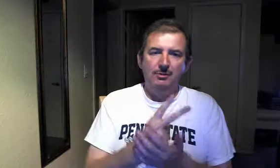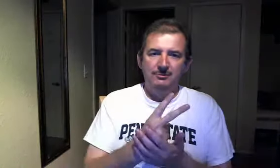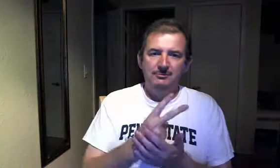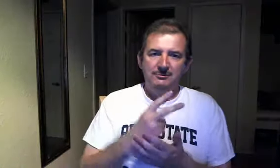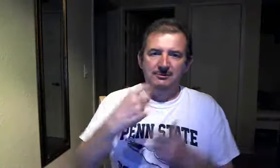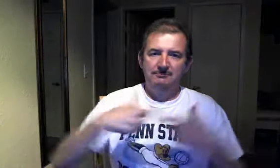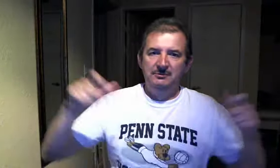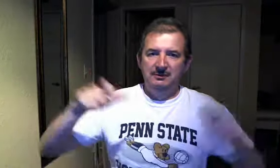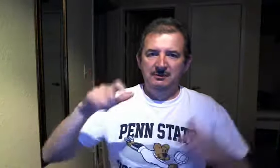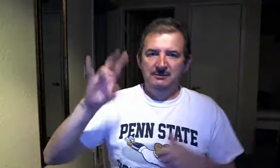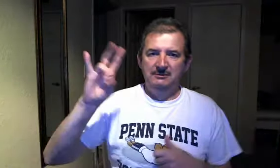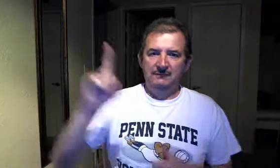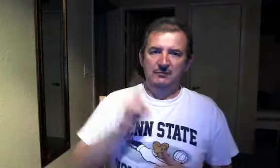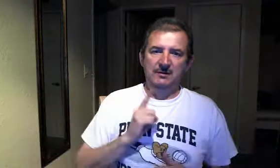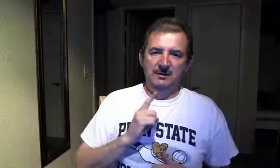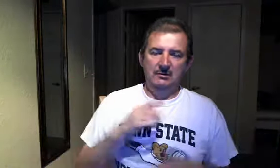Does this not seem a bit odd to you people? out.